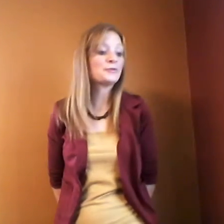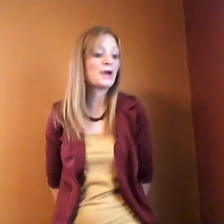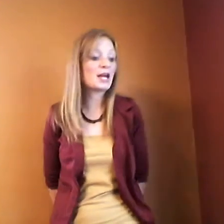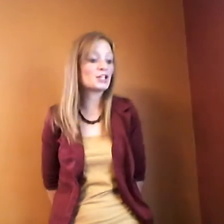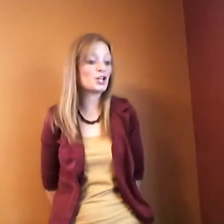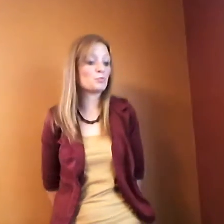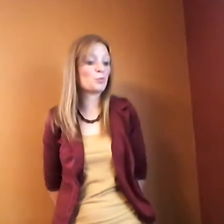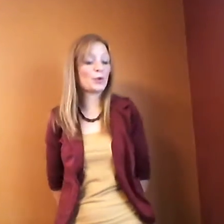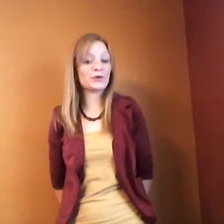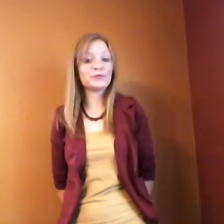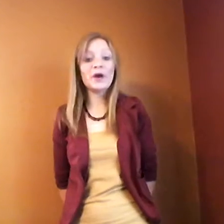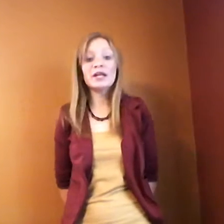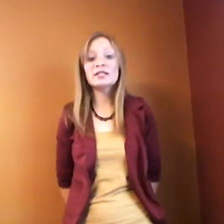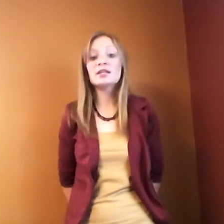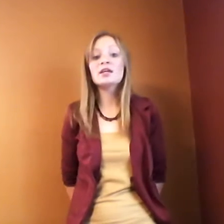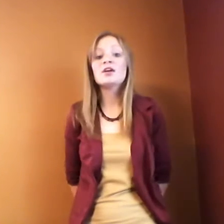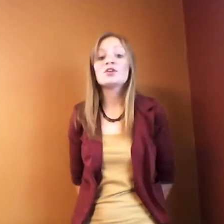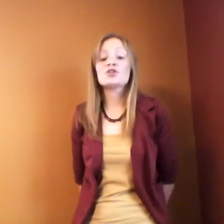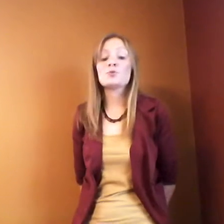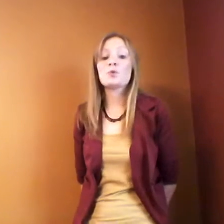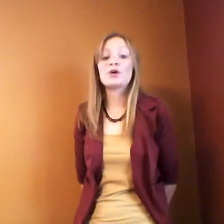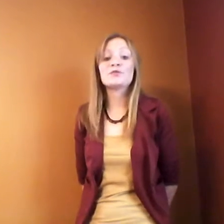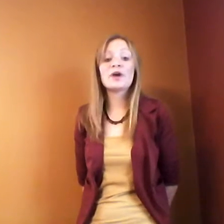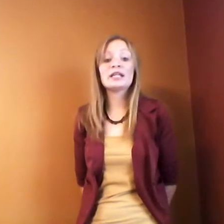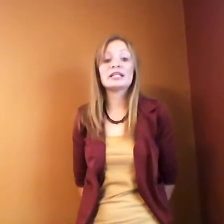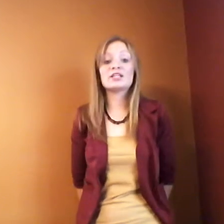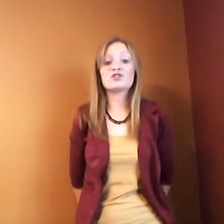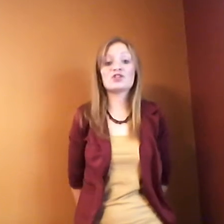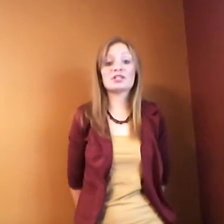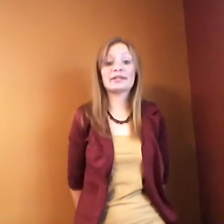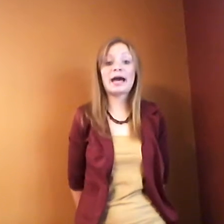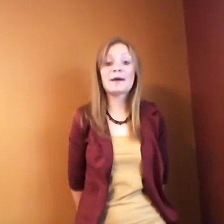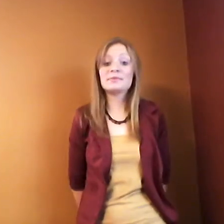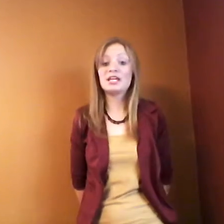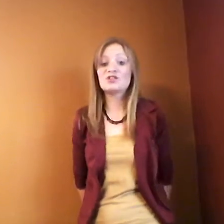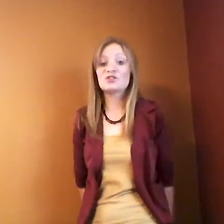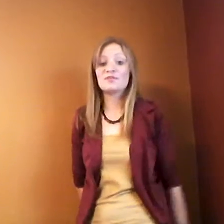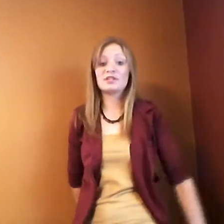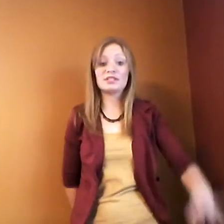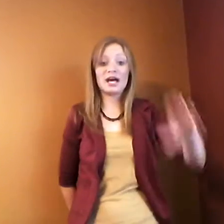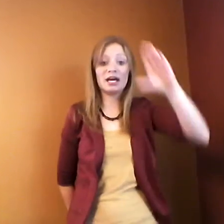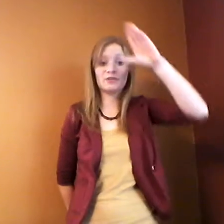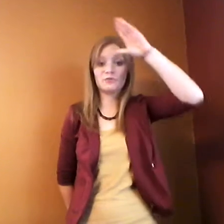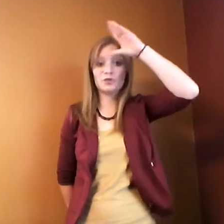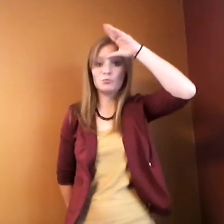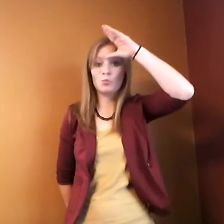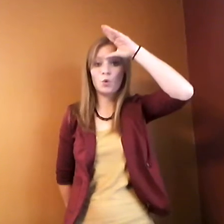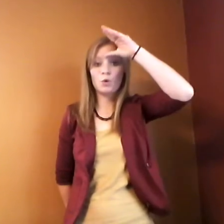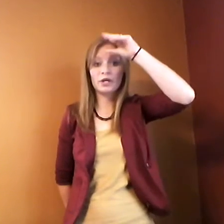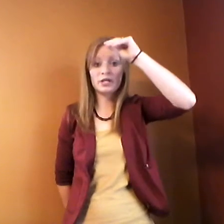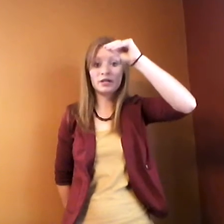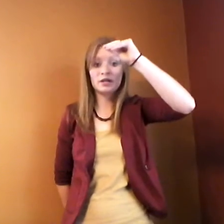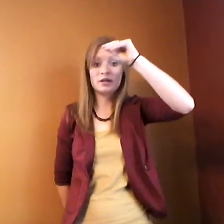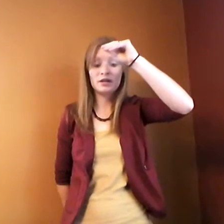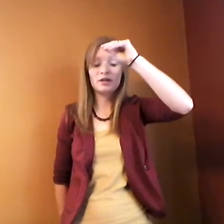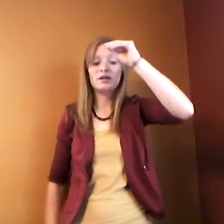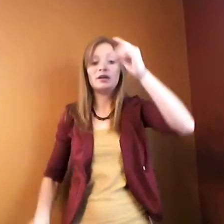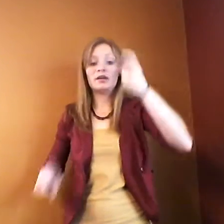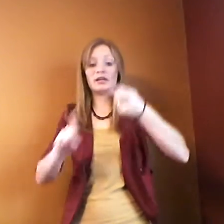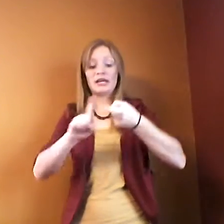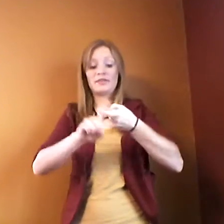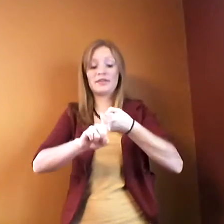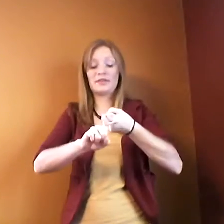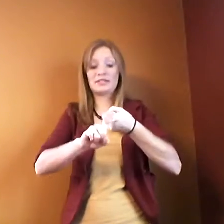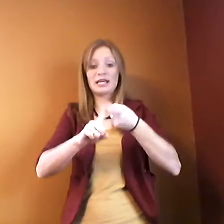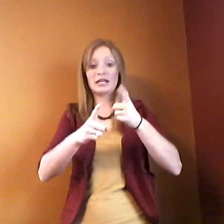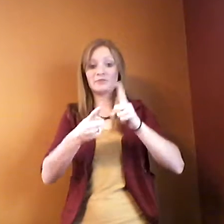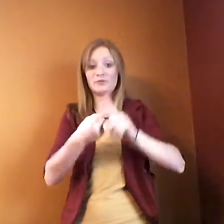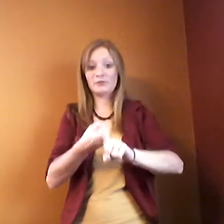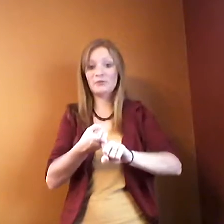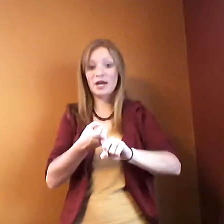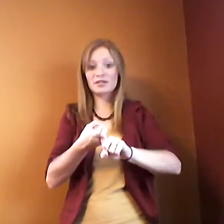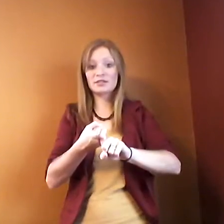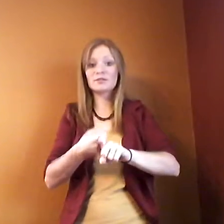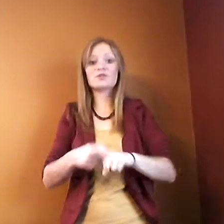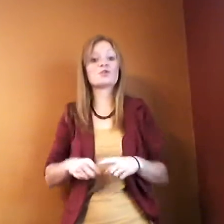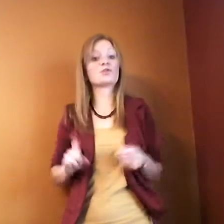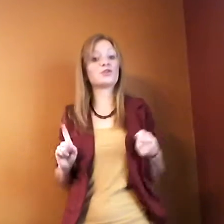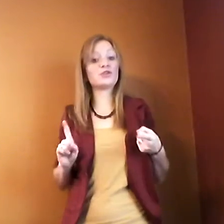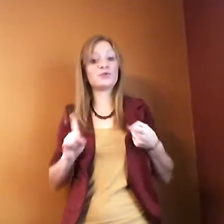Girlfriend and boyfriend. So boyfriend is just a combination of the sign for boy and then the sign for friend. So if you do